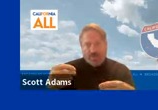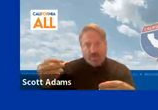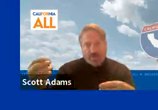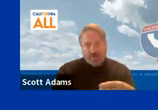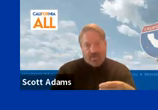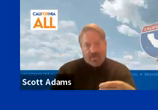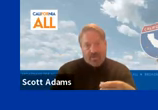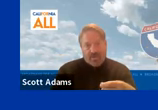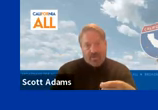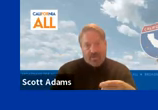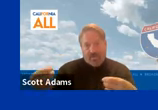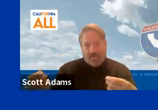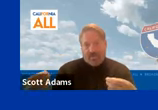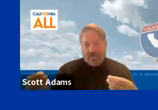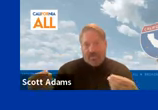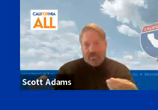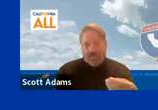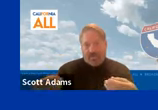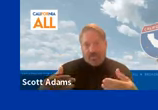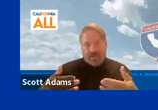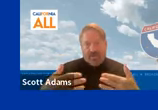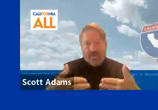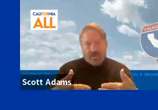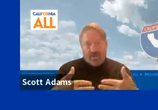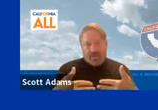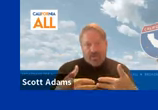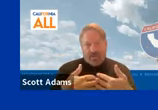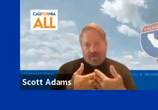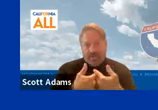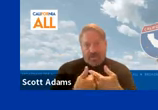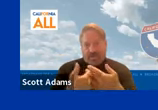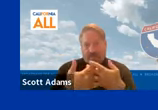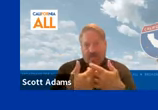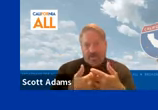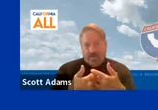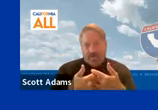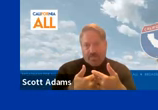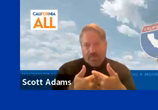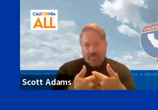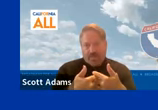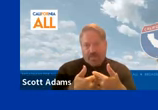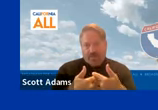will be funded. And part of what that will fund is how do we address the need to